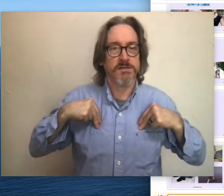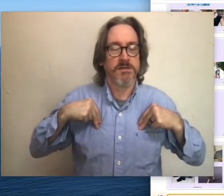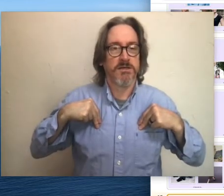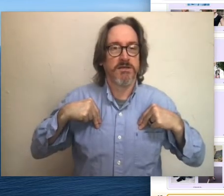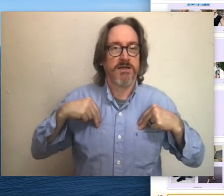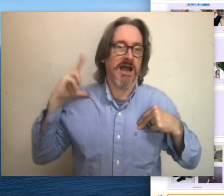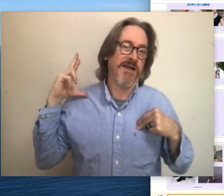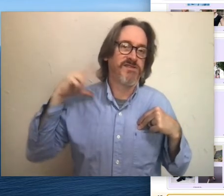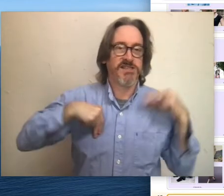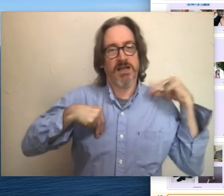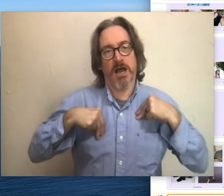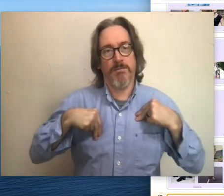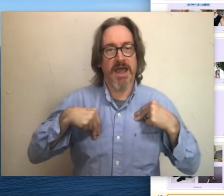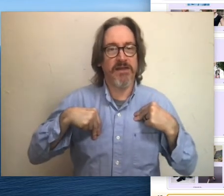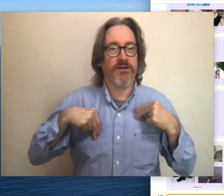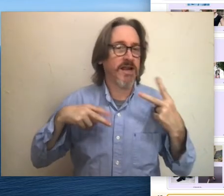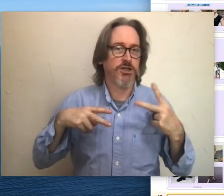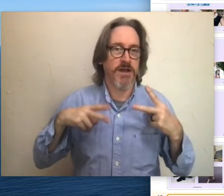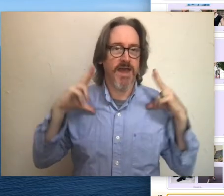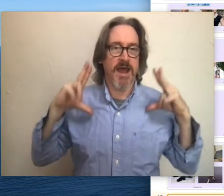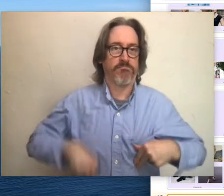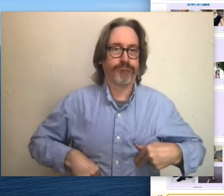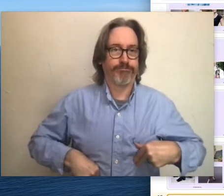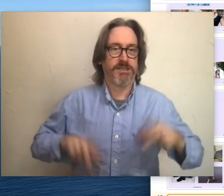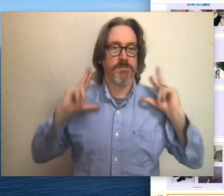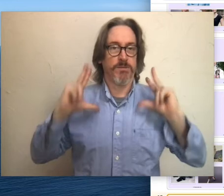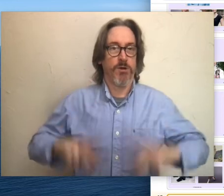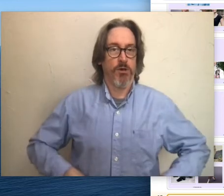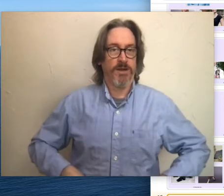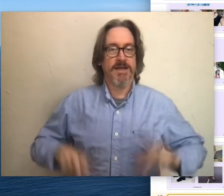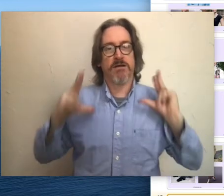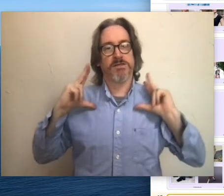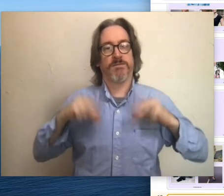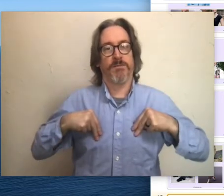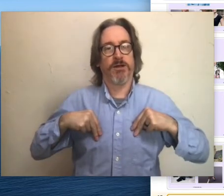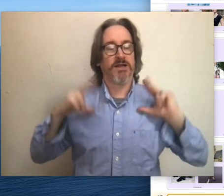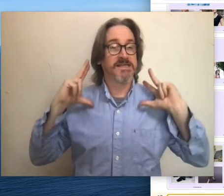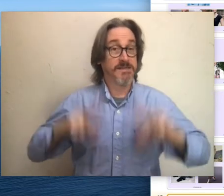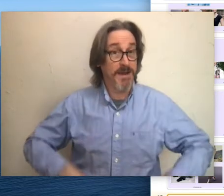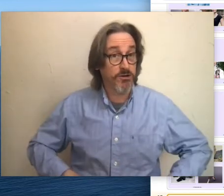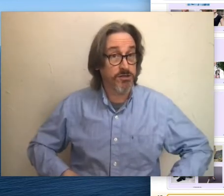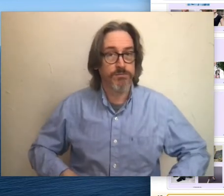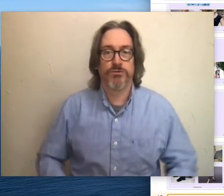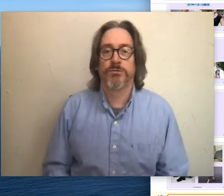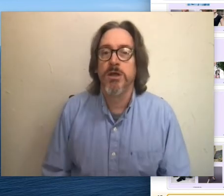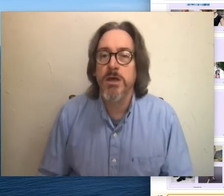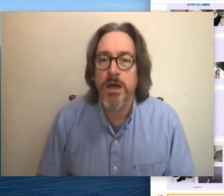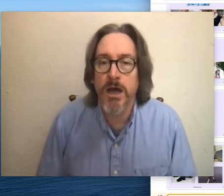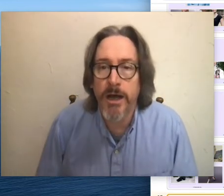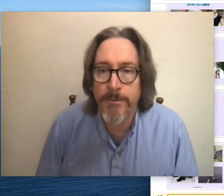Overalls, I've any variation on that. Some of them come all the way down. Some come here, like suspenders.